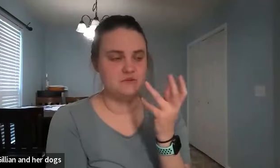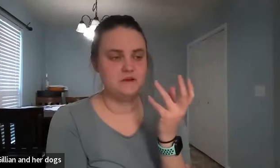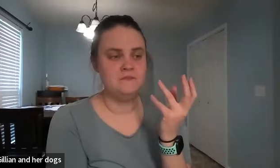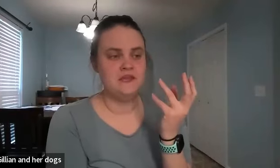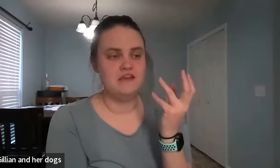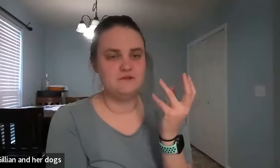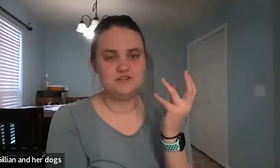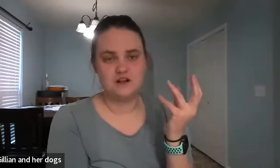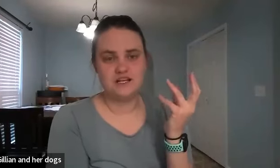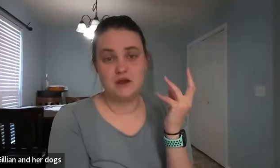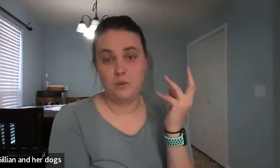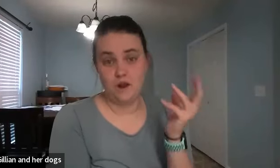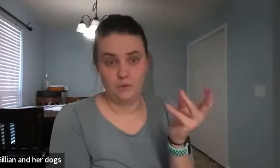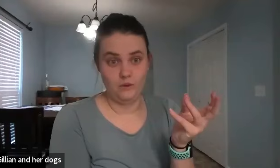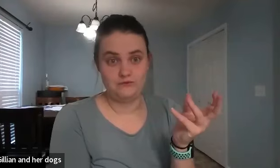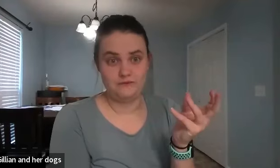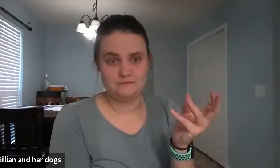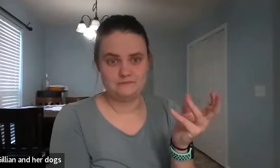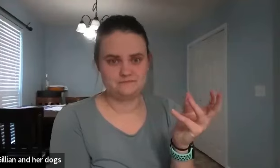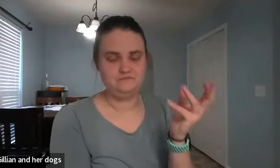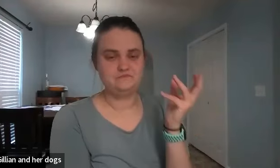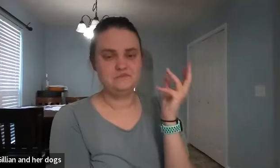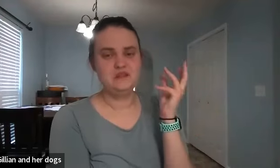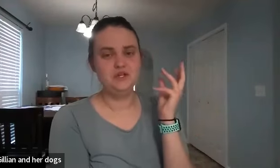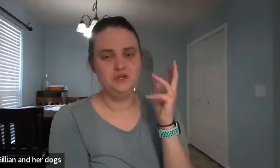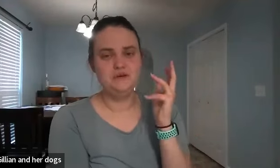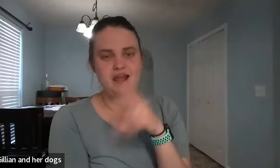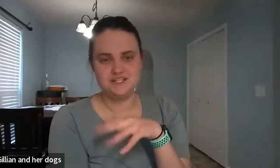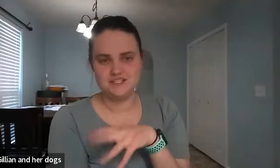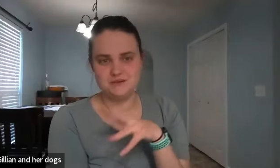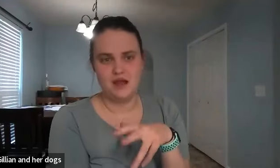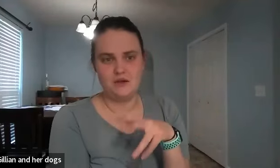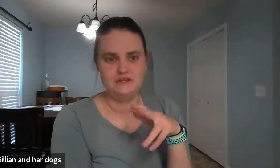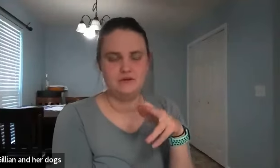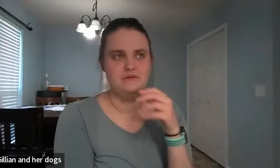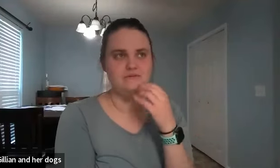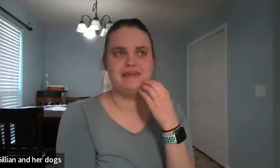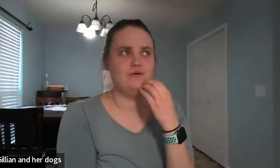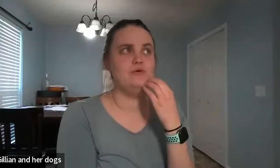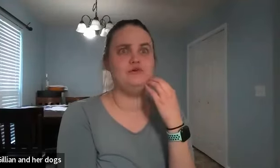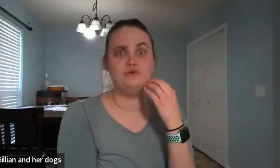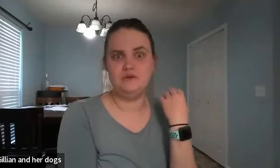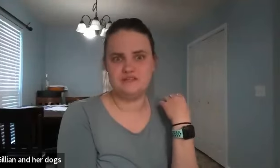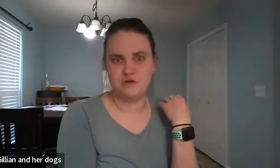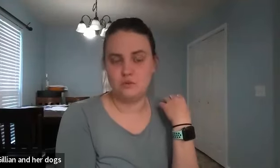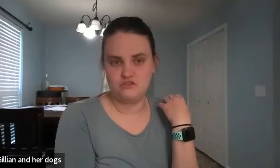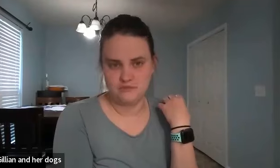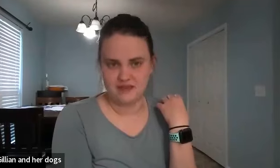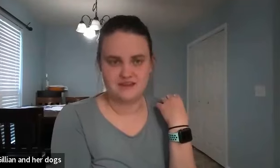one. If you were talking about a werewolf, you would actually do it how, you know, like old movies called Wolfman.